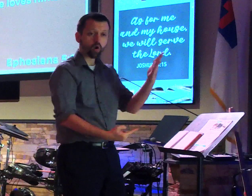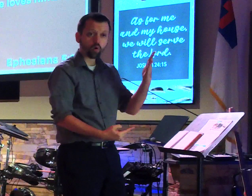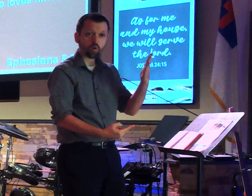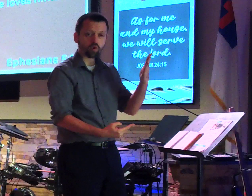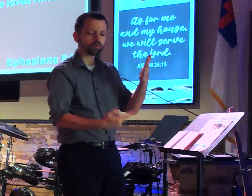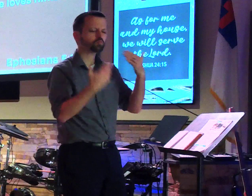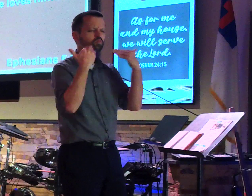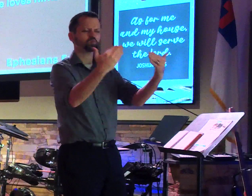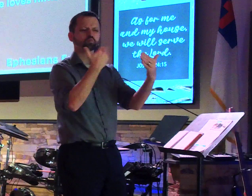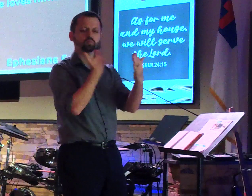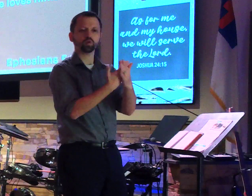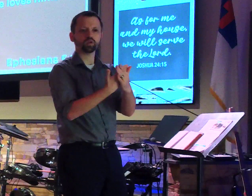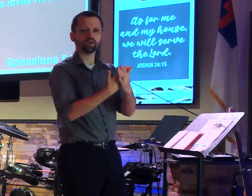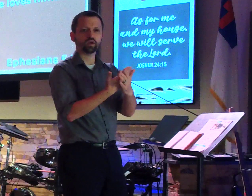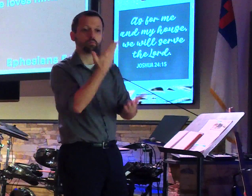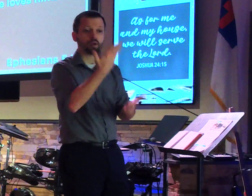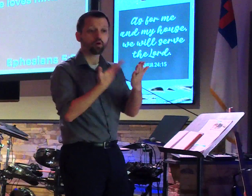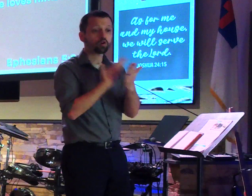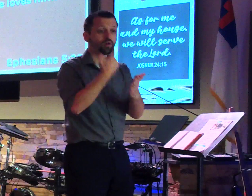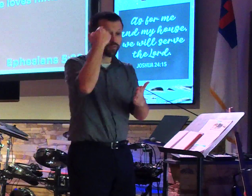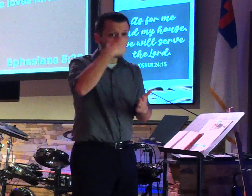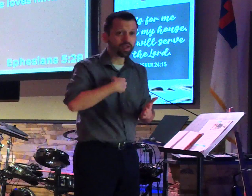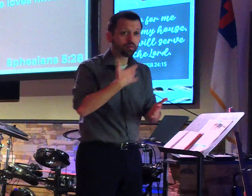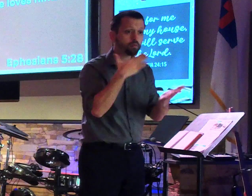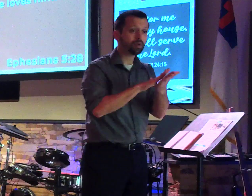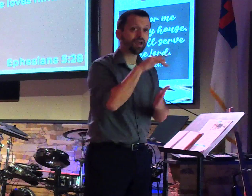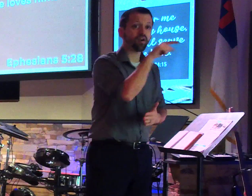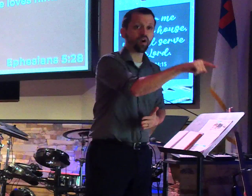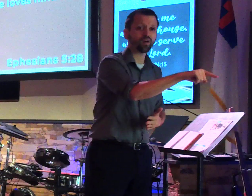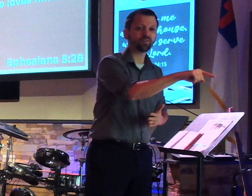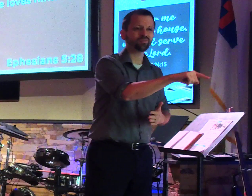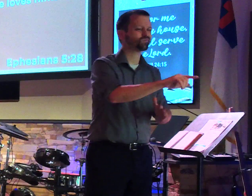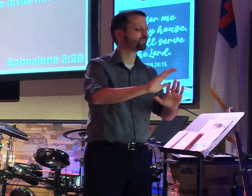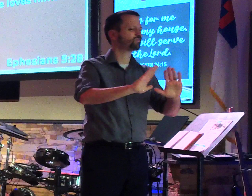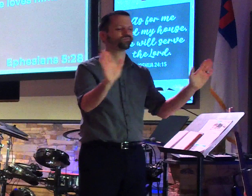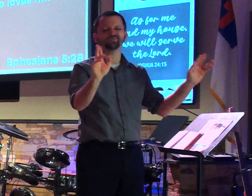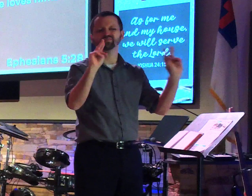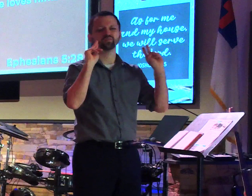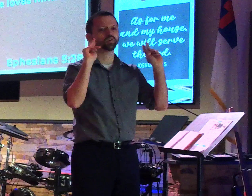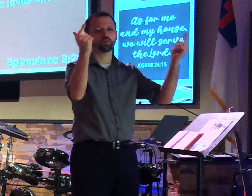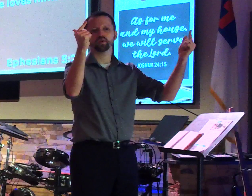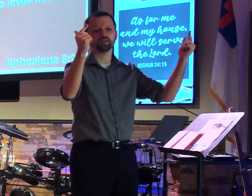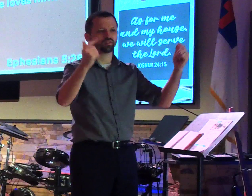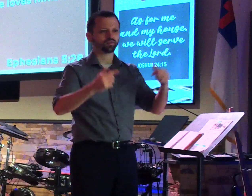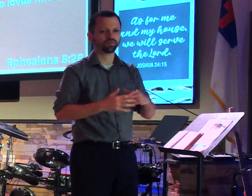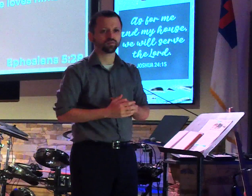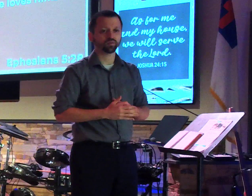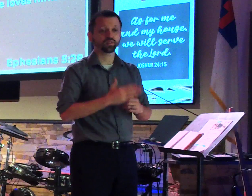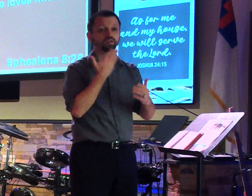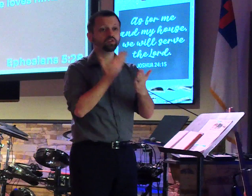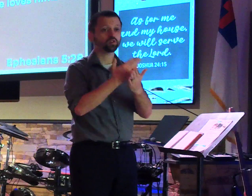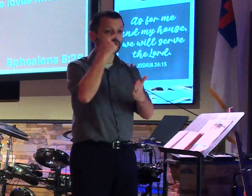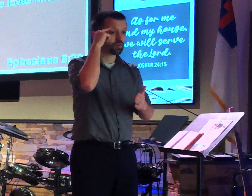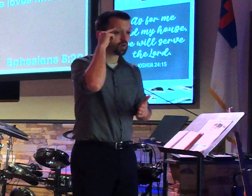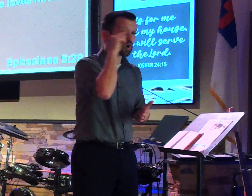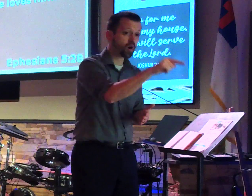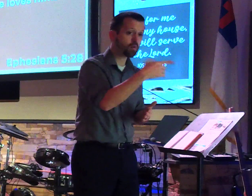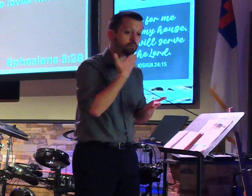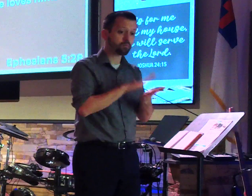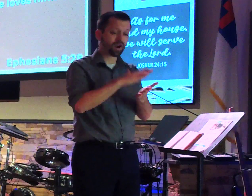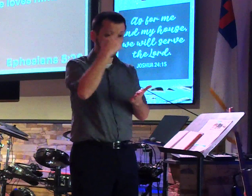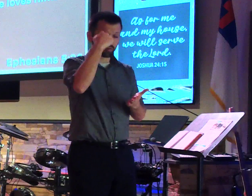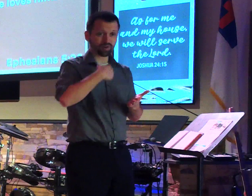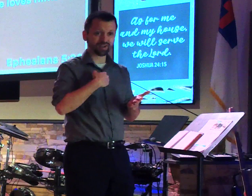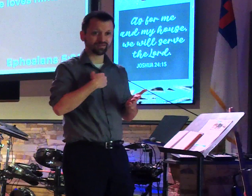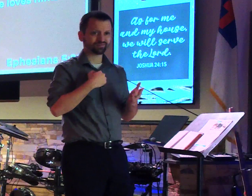then it's good. That may be good for me, but if it's good for me and bad for her, it's bad. If it's good for her and bad for me,